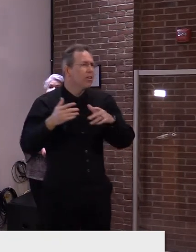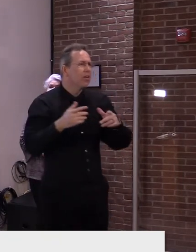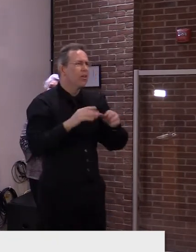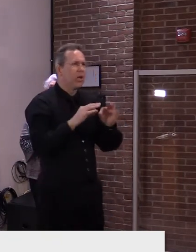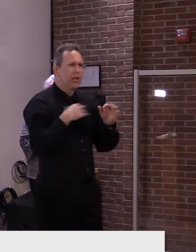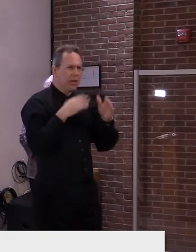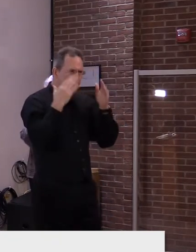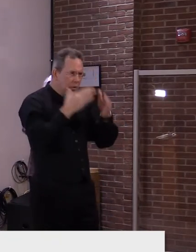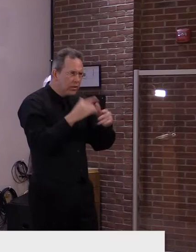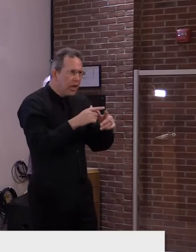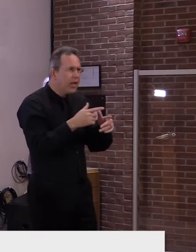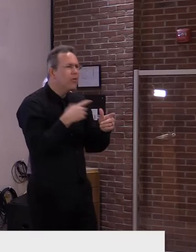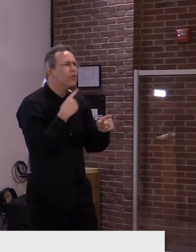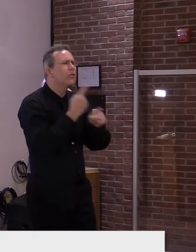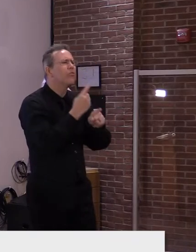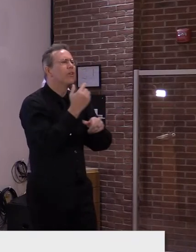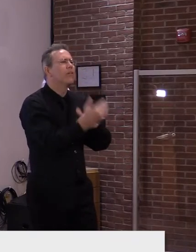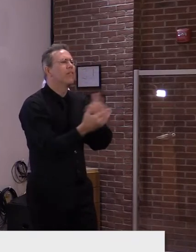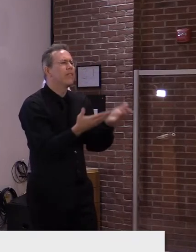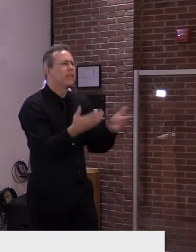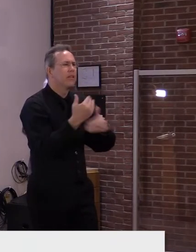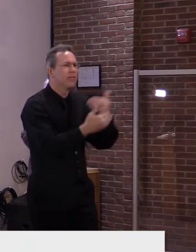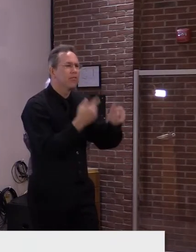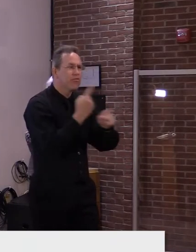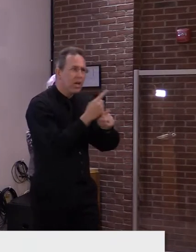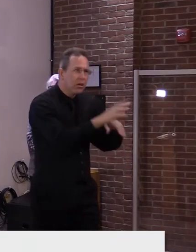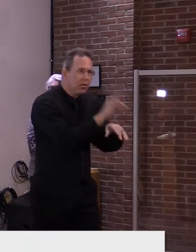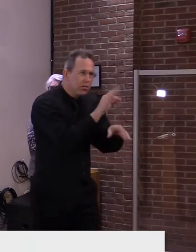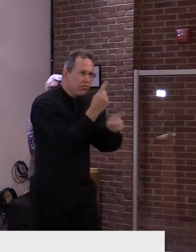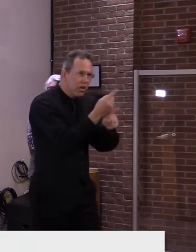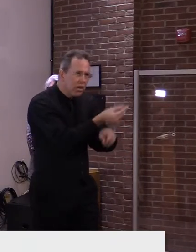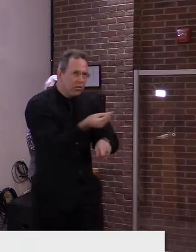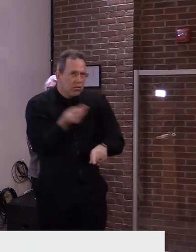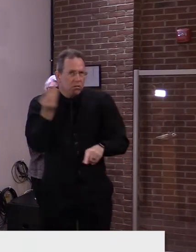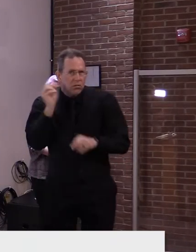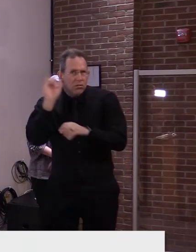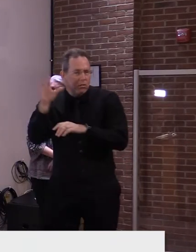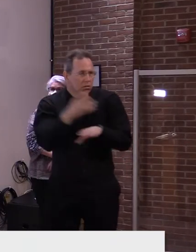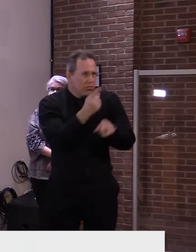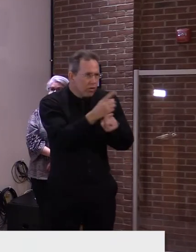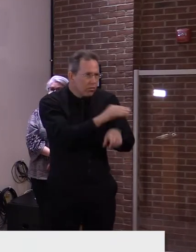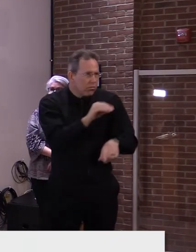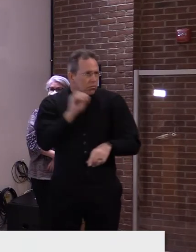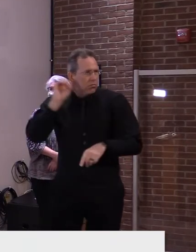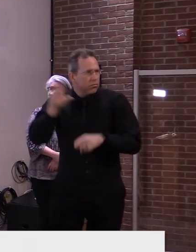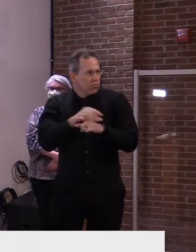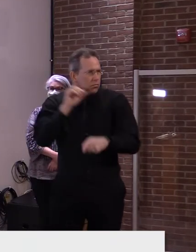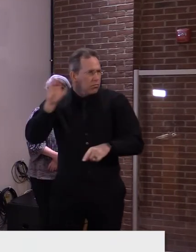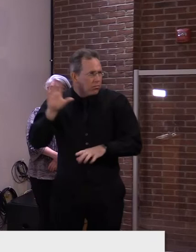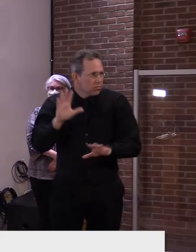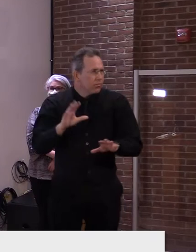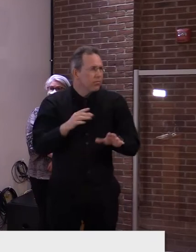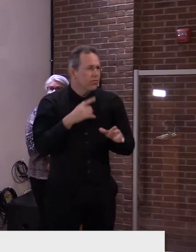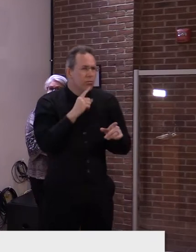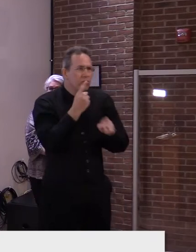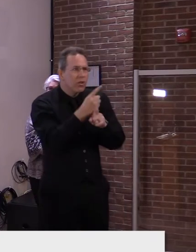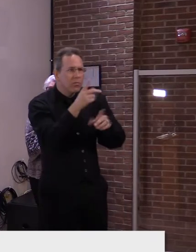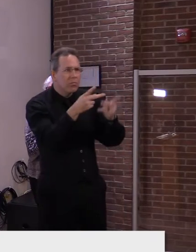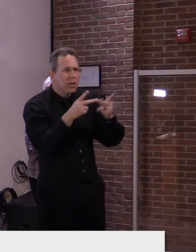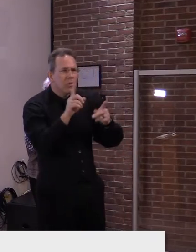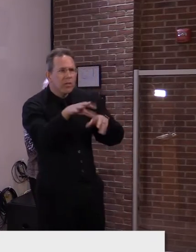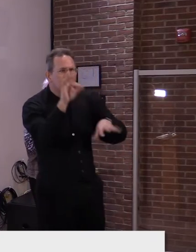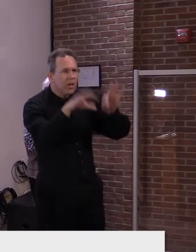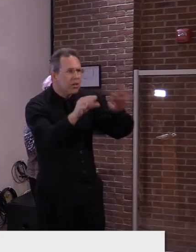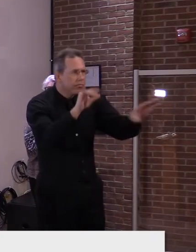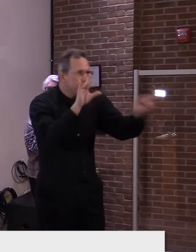to send based on the clinical and epidemiologic characteristics of the person who had the test that